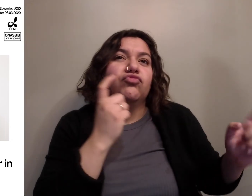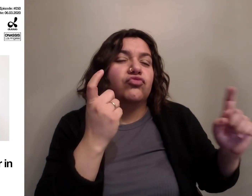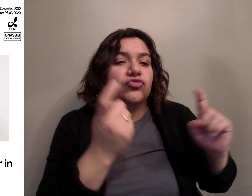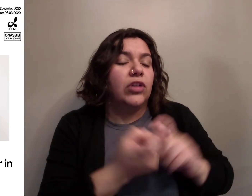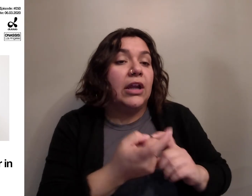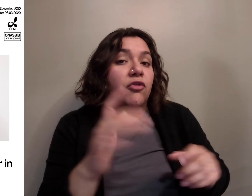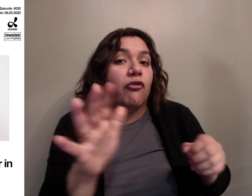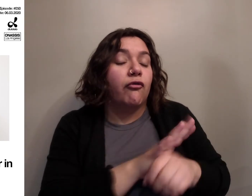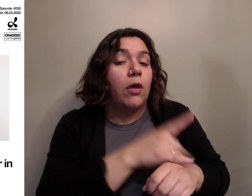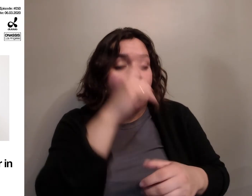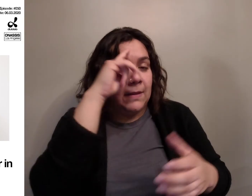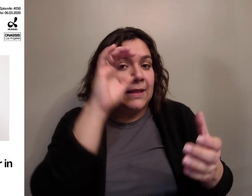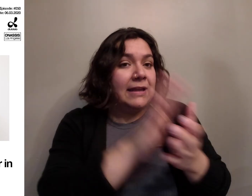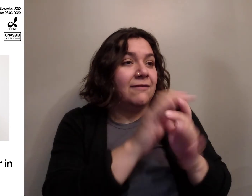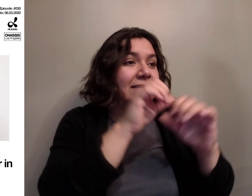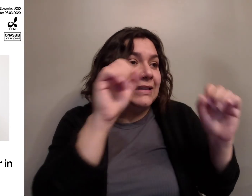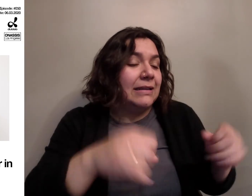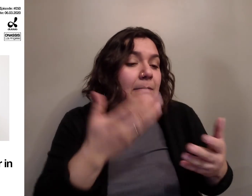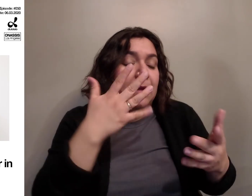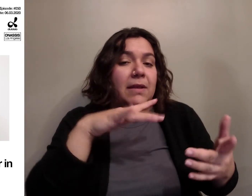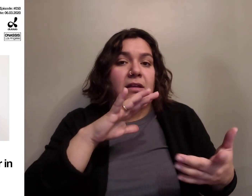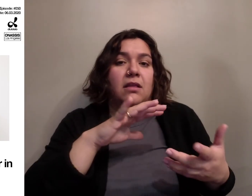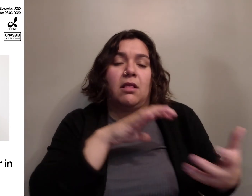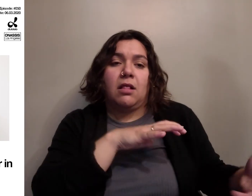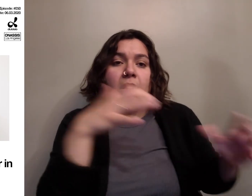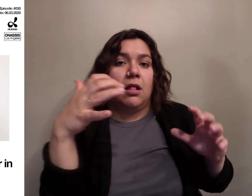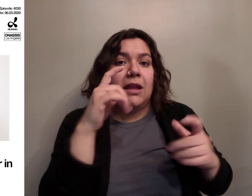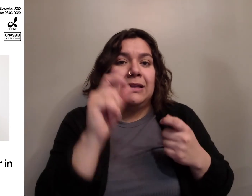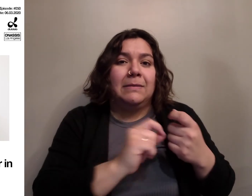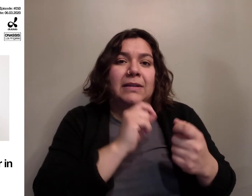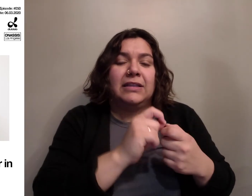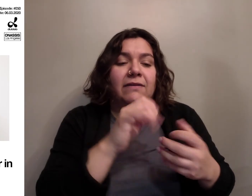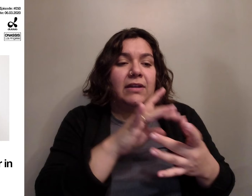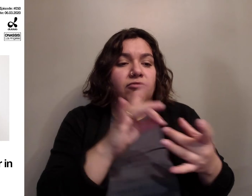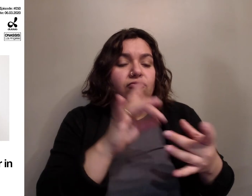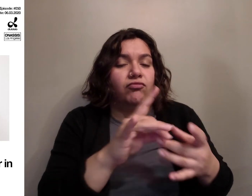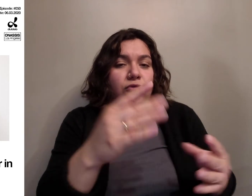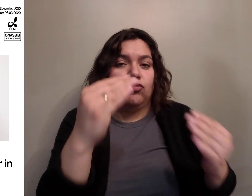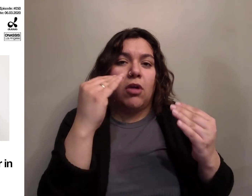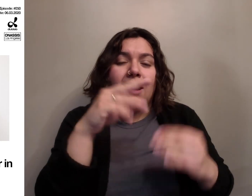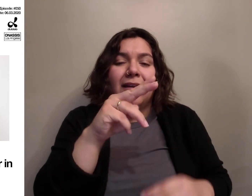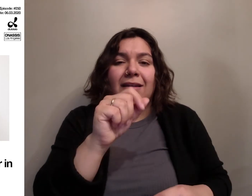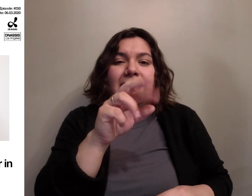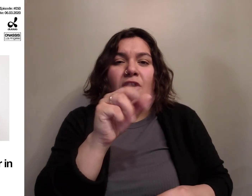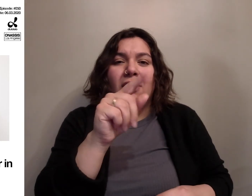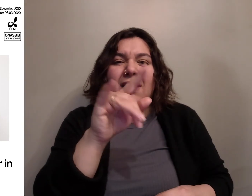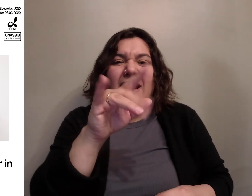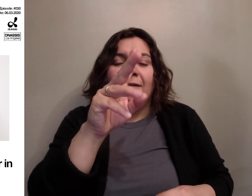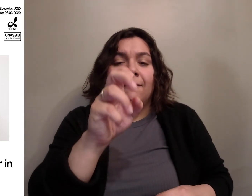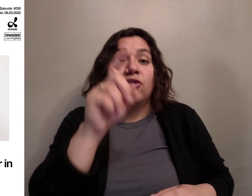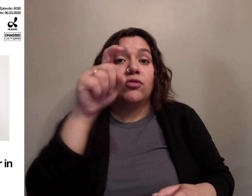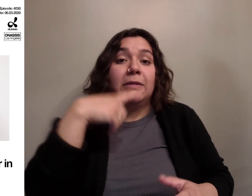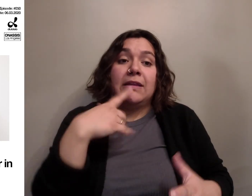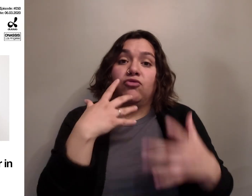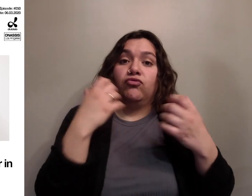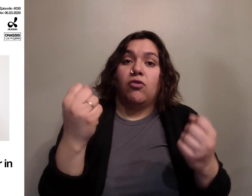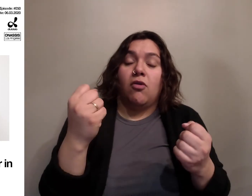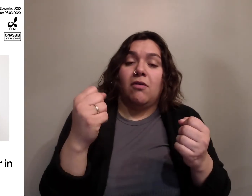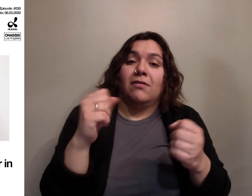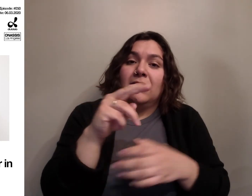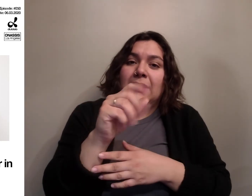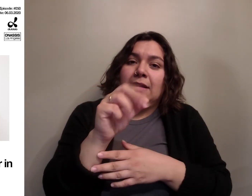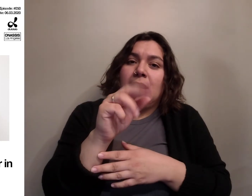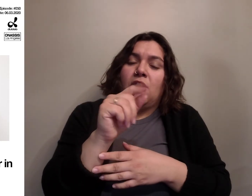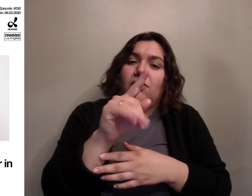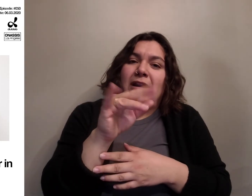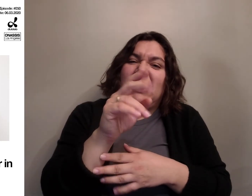has uprooted an entire belief system or disrupted a certain narrative that we are taught is supposed to